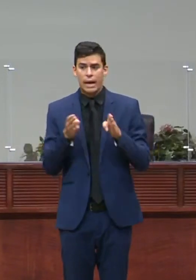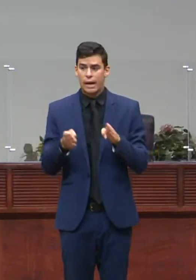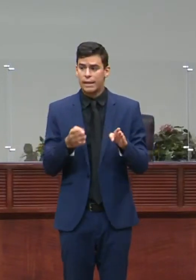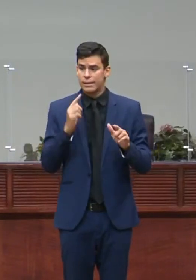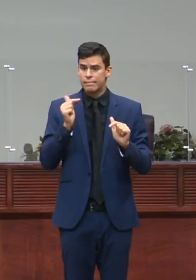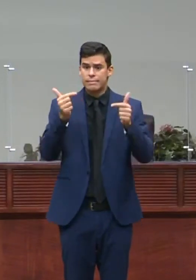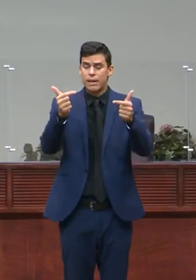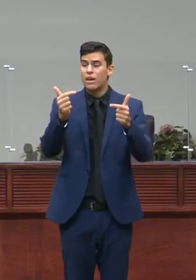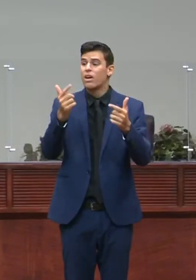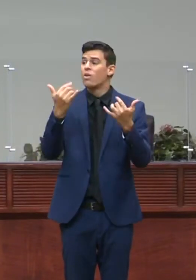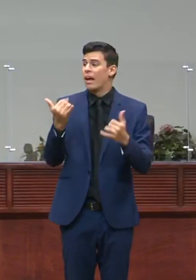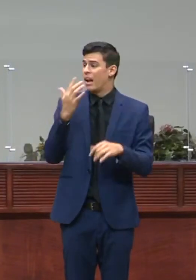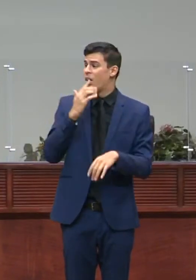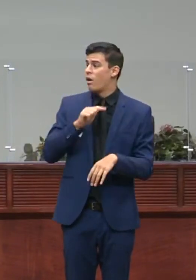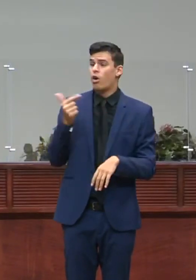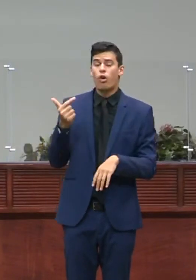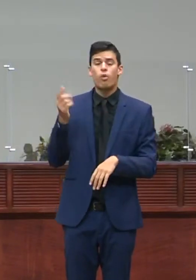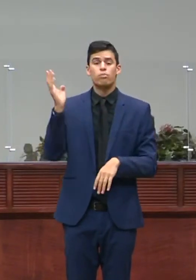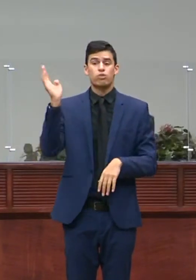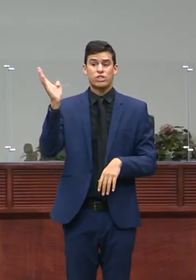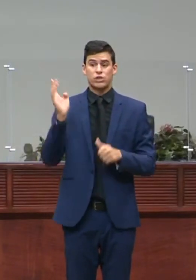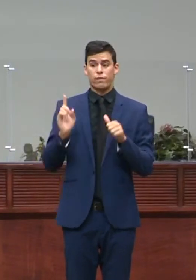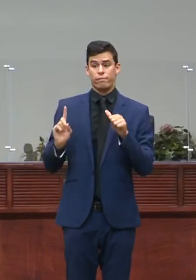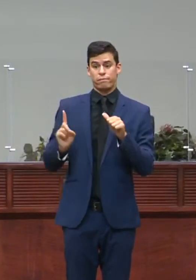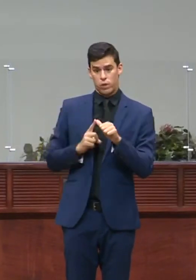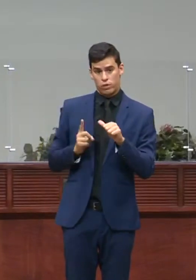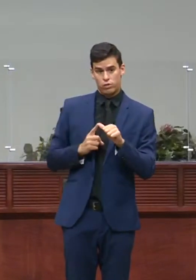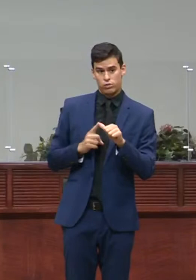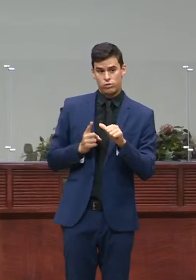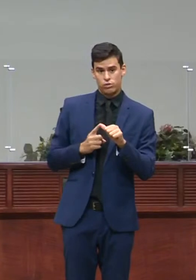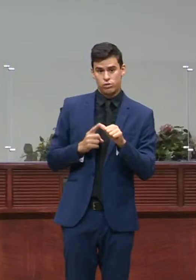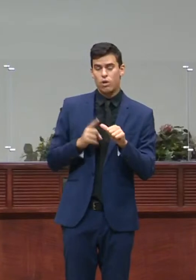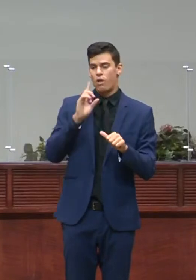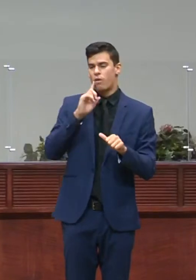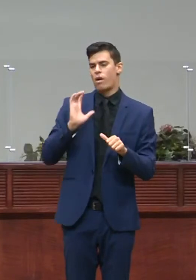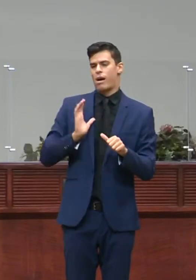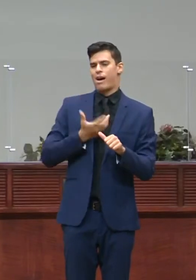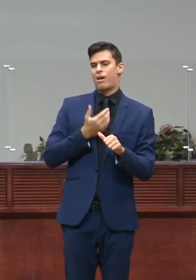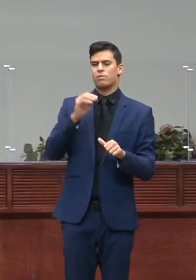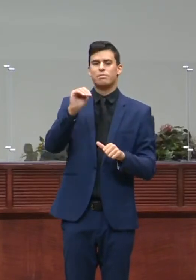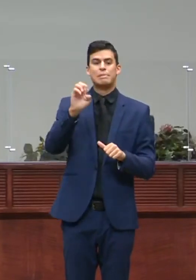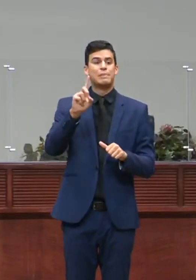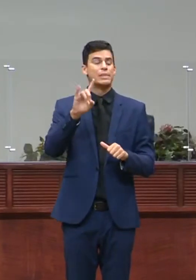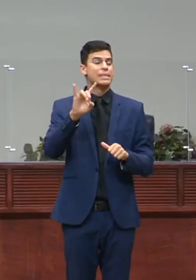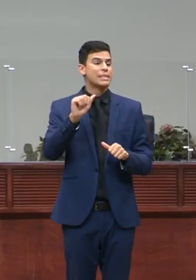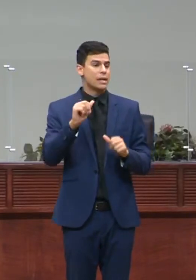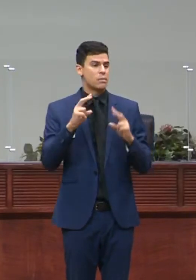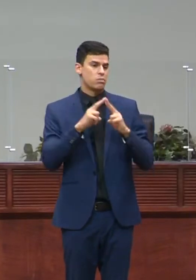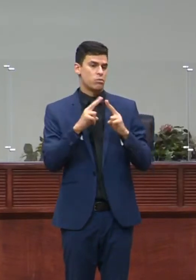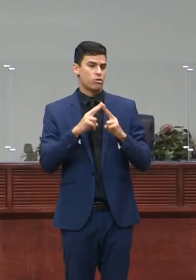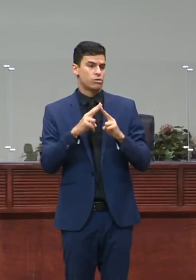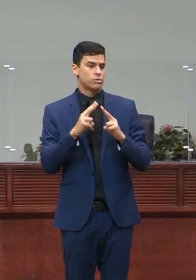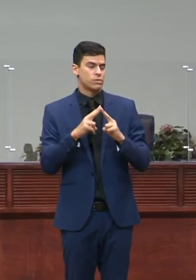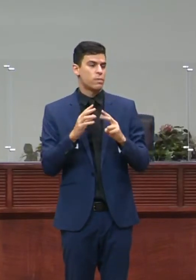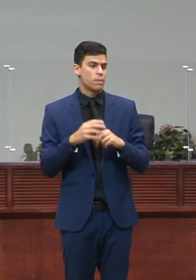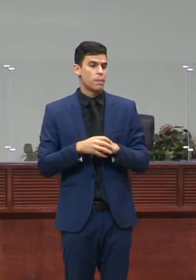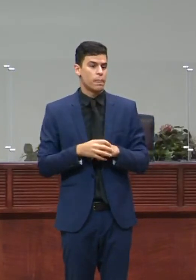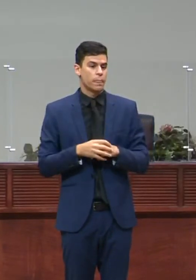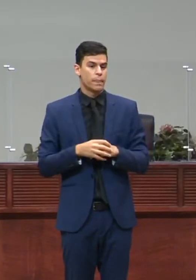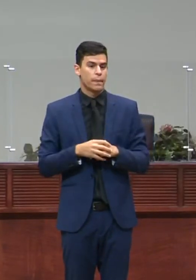do the presentations first to our media partners, and then those of you who